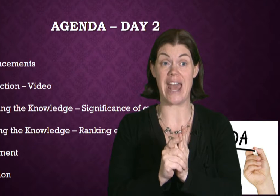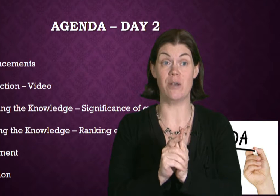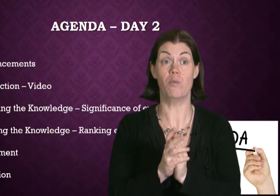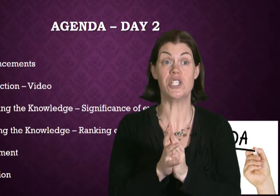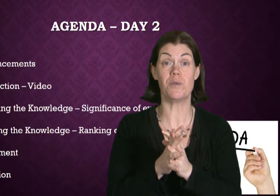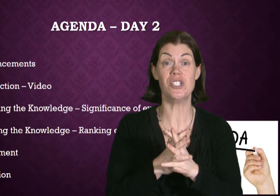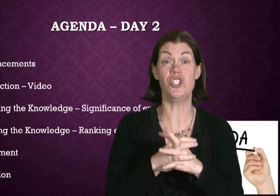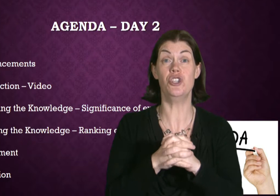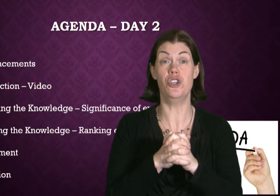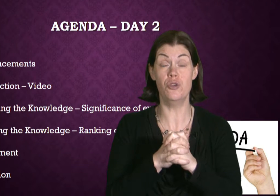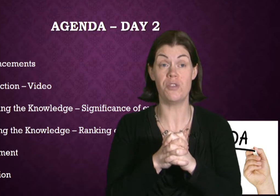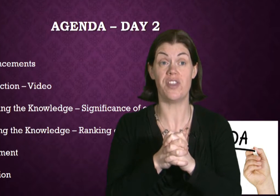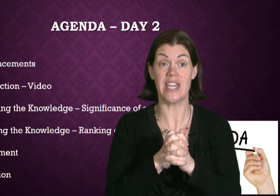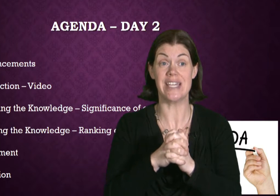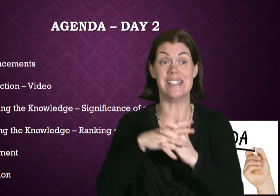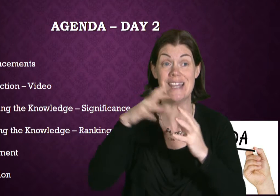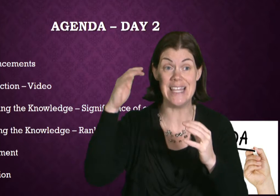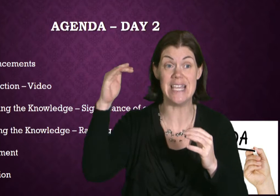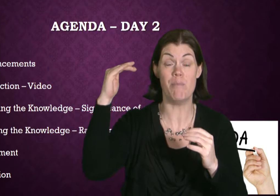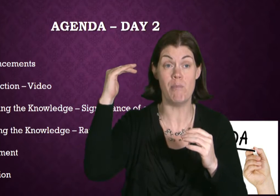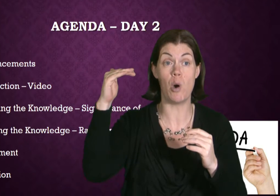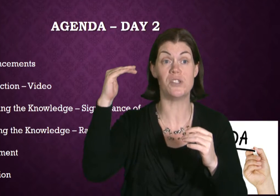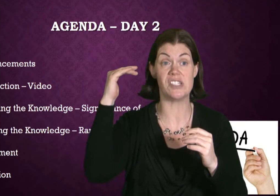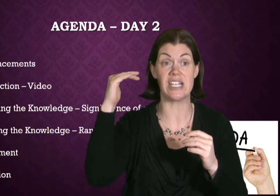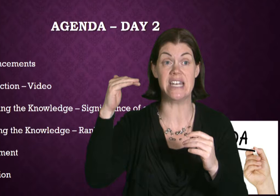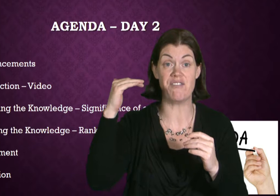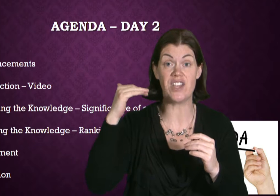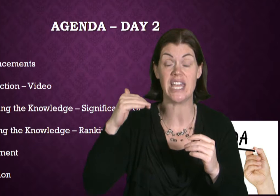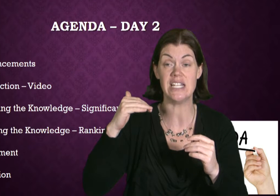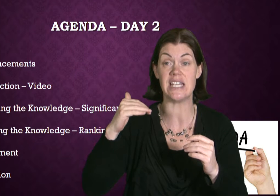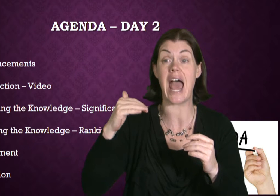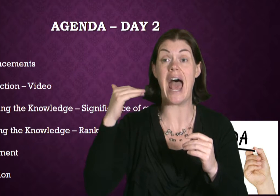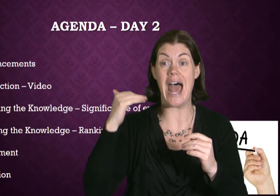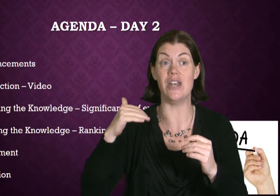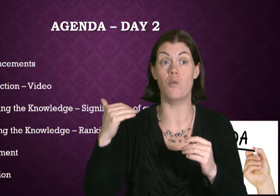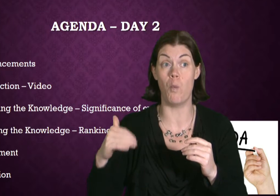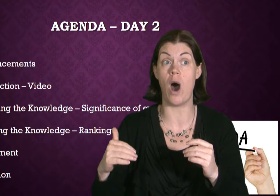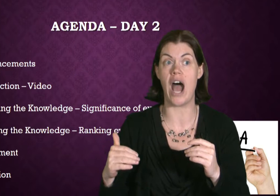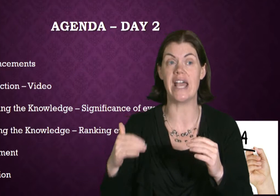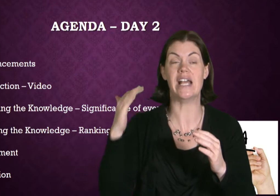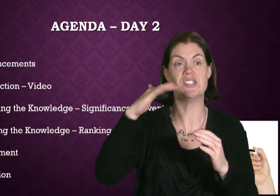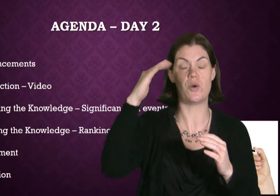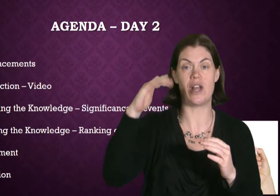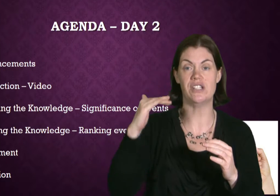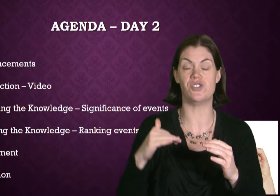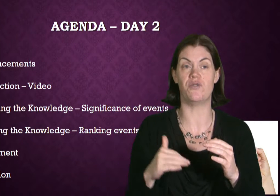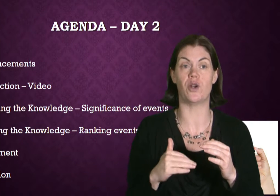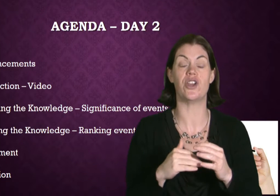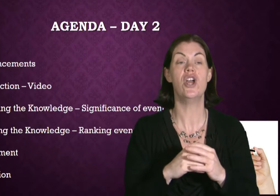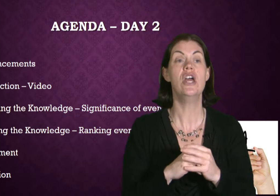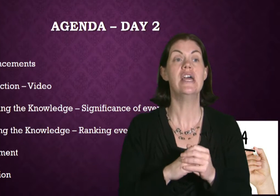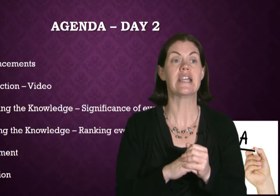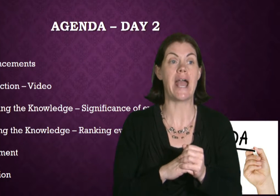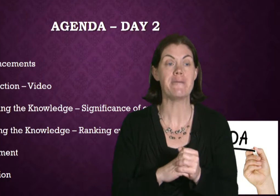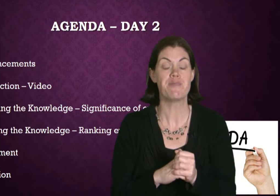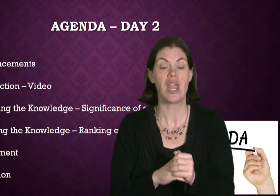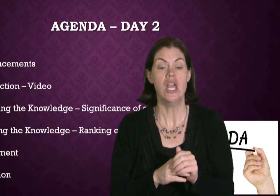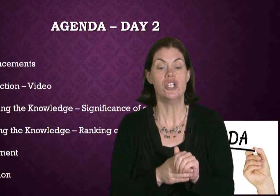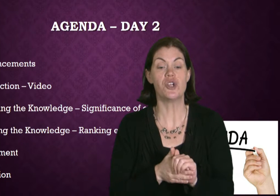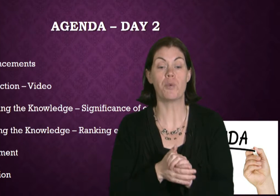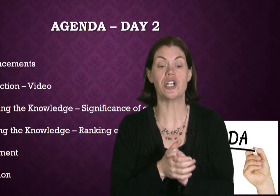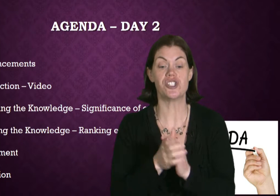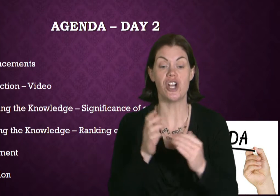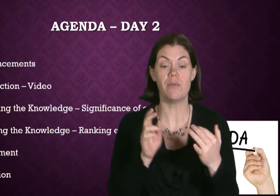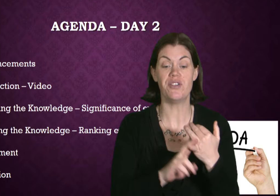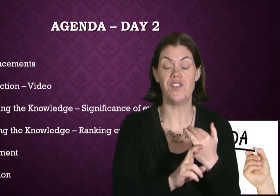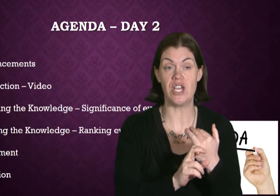through 10. Which one do you think is the most significant and why, and so on and so forth. Okay,